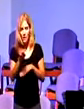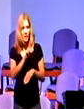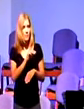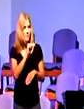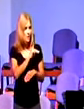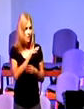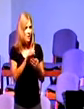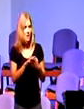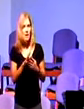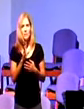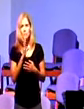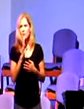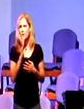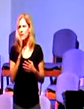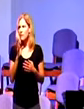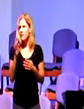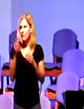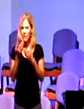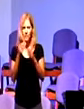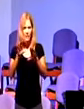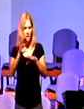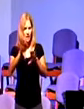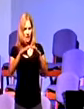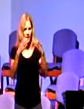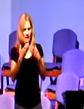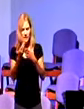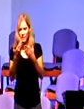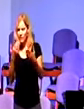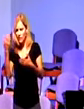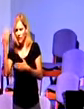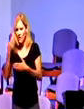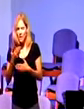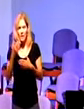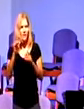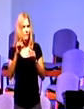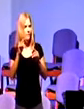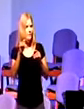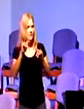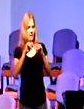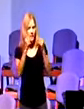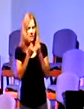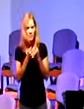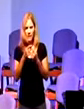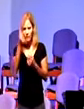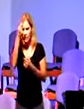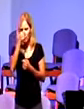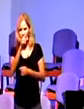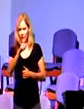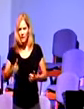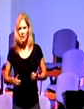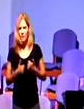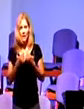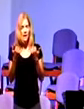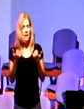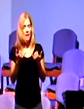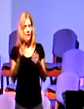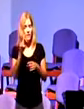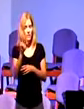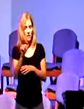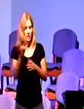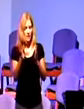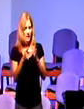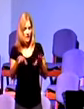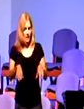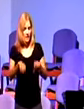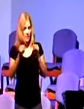started speaking in front of my classes, in front of sports teams and Greek life. And I'm happy to say that Virginia Tech accepted the project.